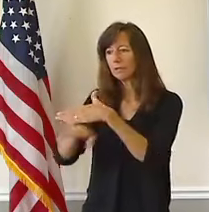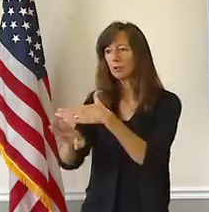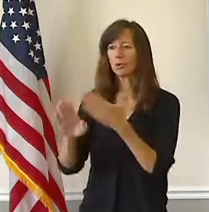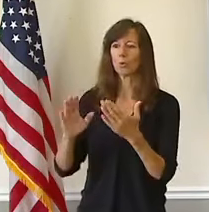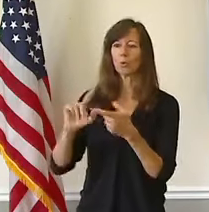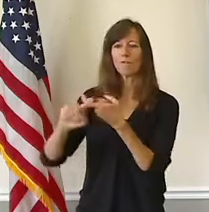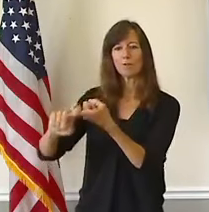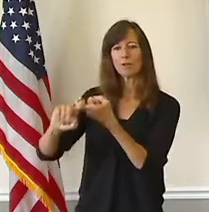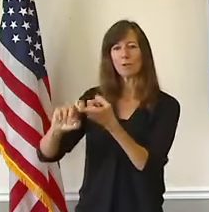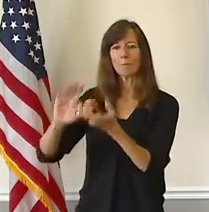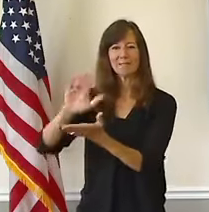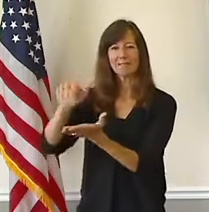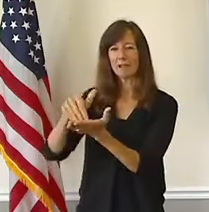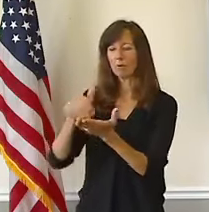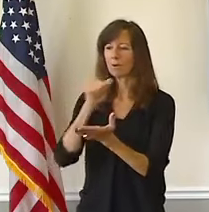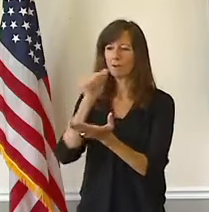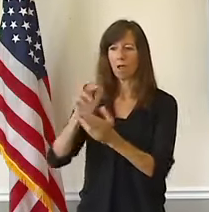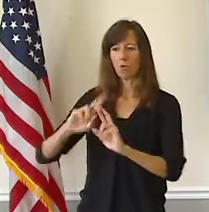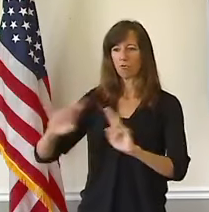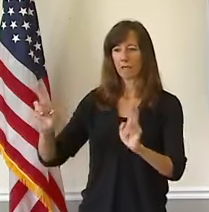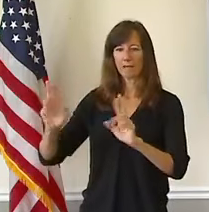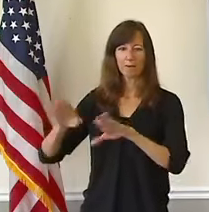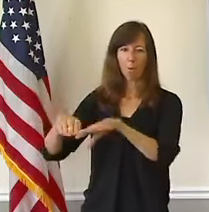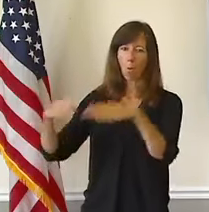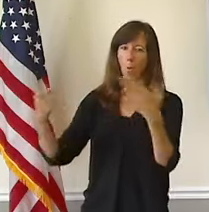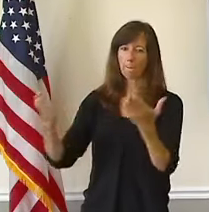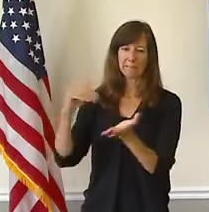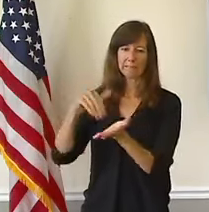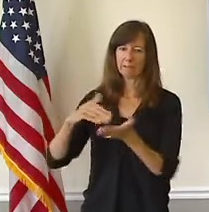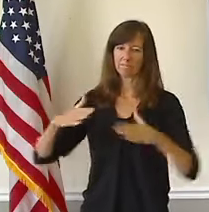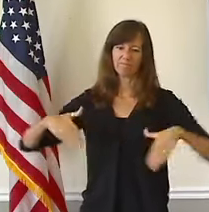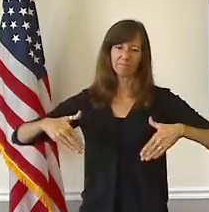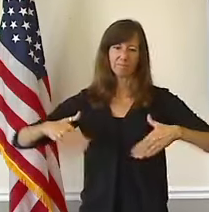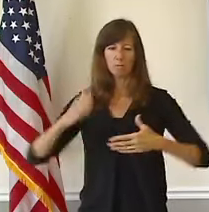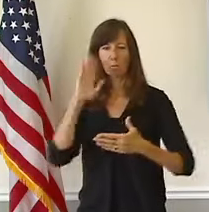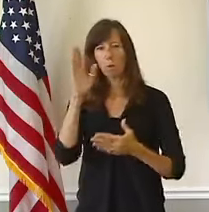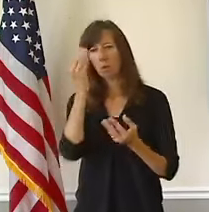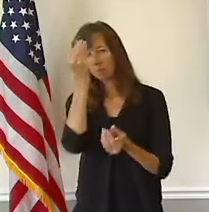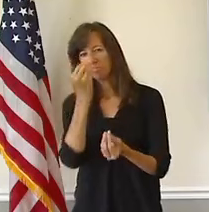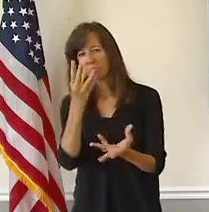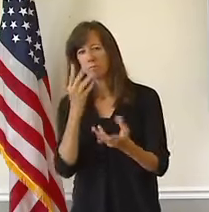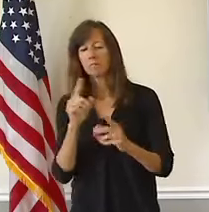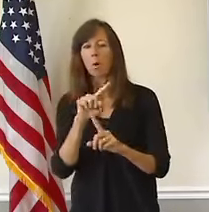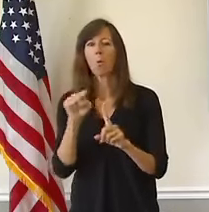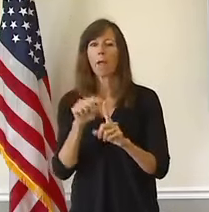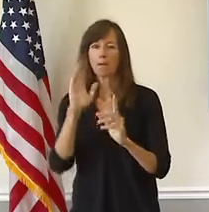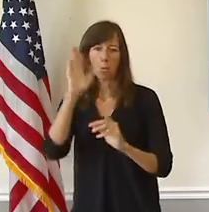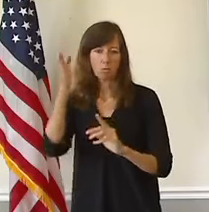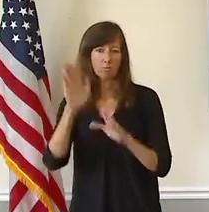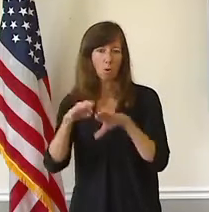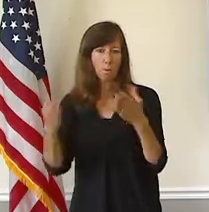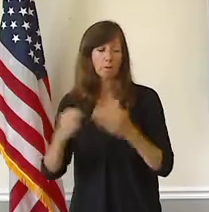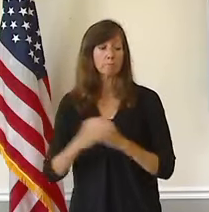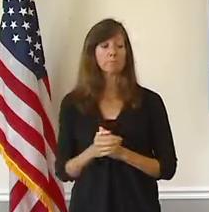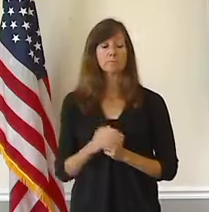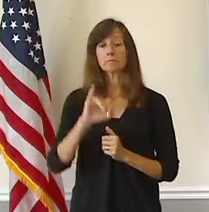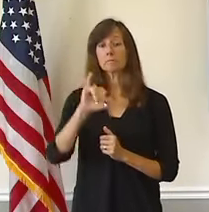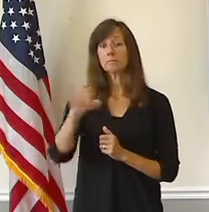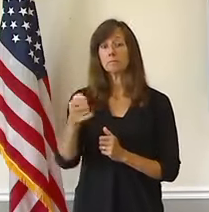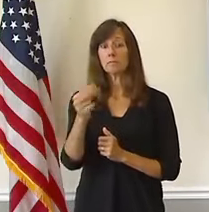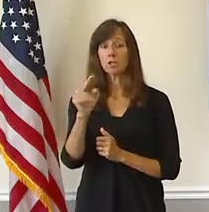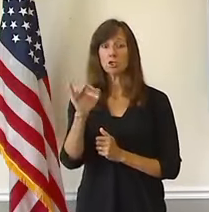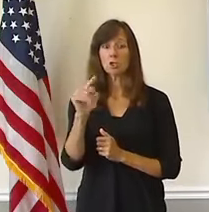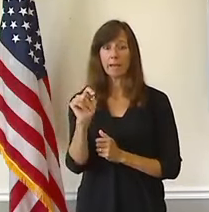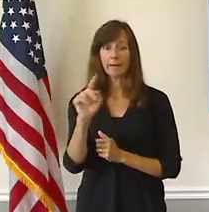So we're not yet ready to reopen, but we will keep you posted when we do. Janet asked about bowling alleys. Again,